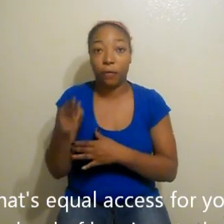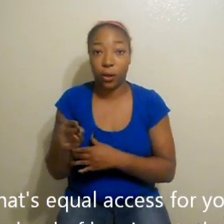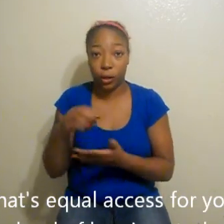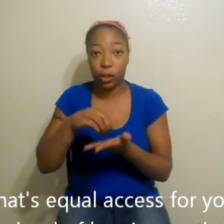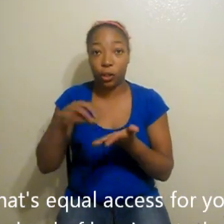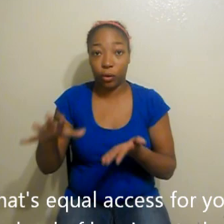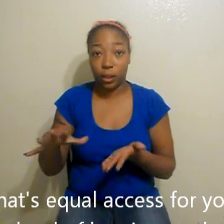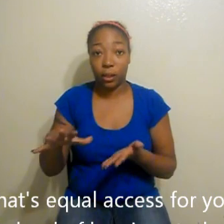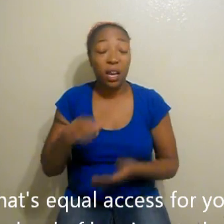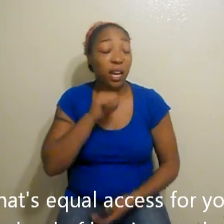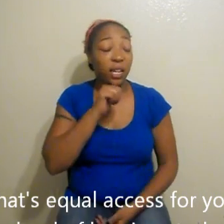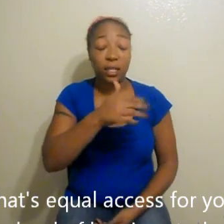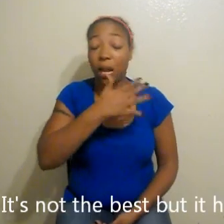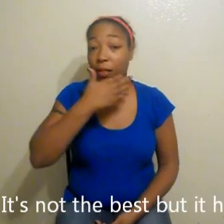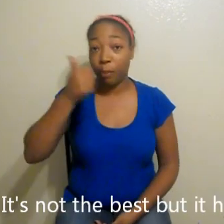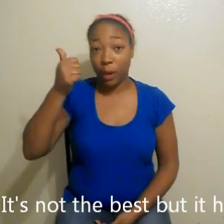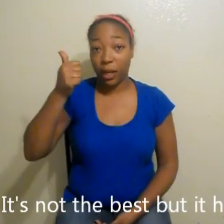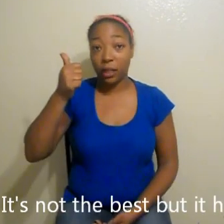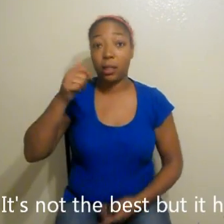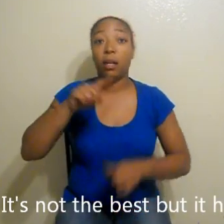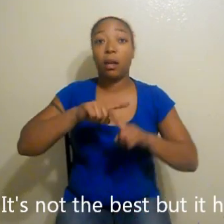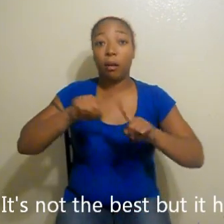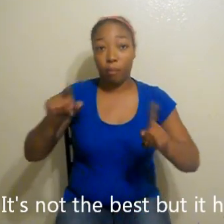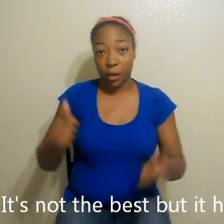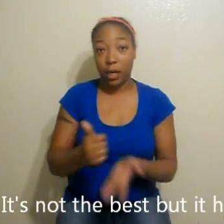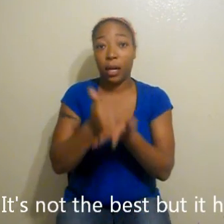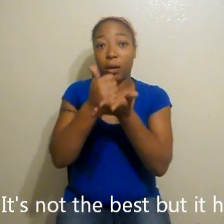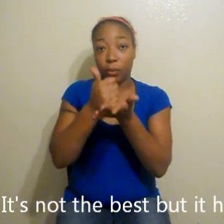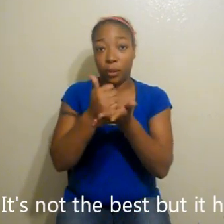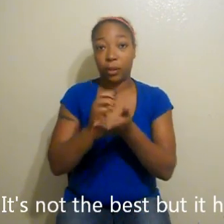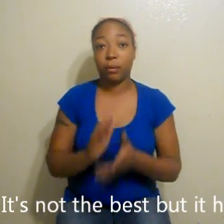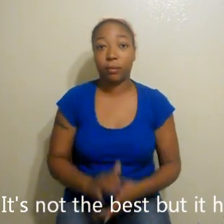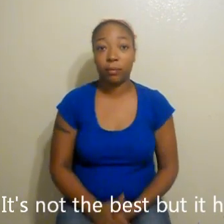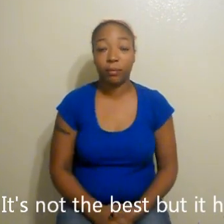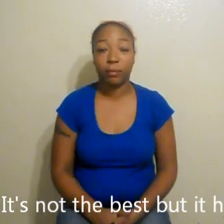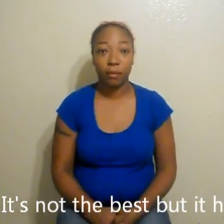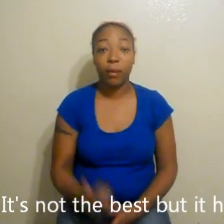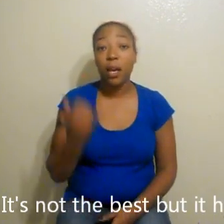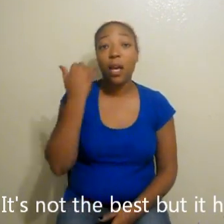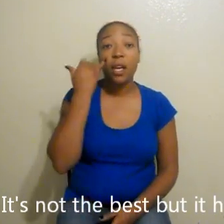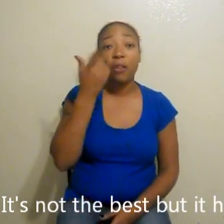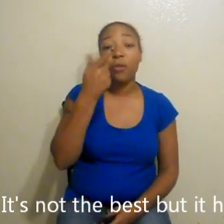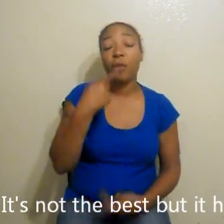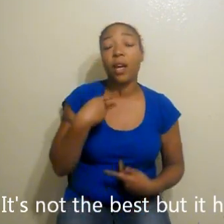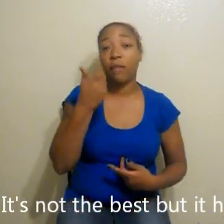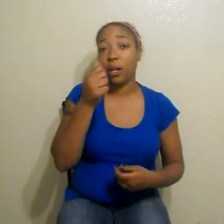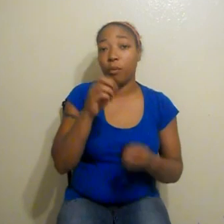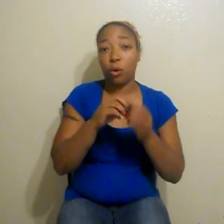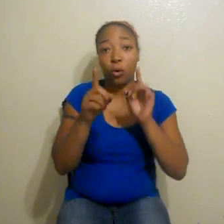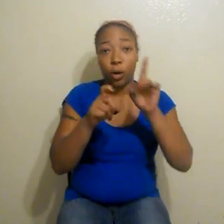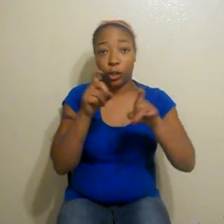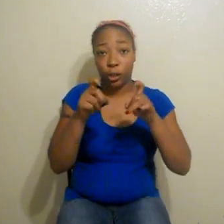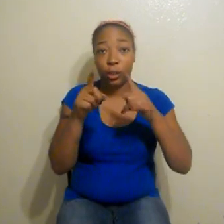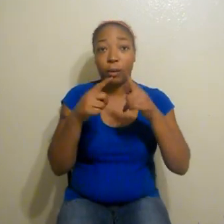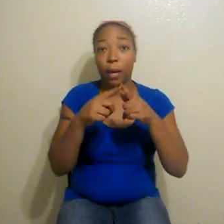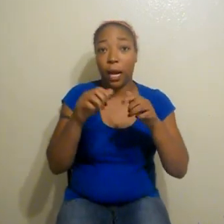hearing students. It's not the best, but it helps. If you have any more questions about how